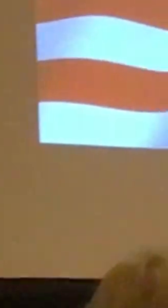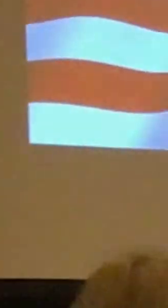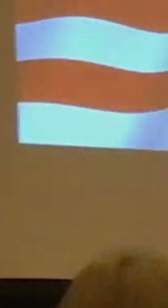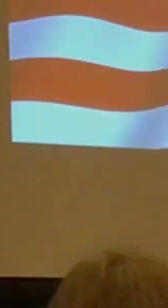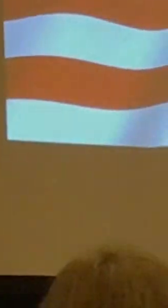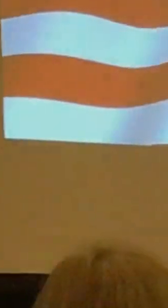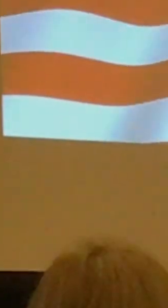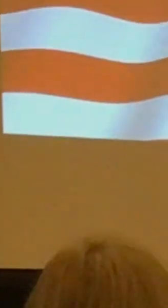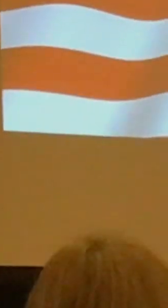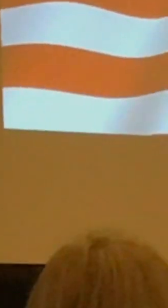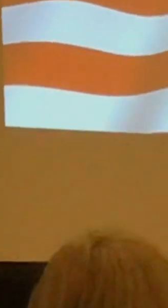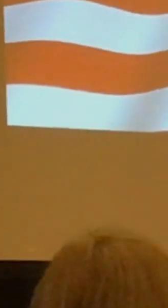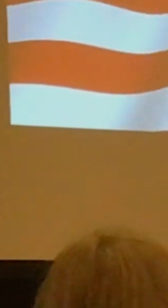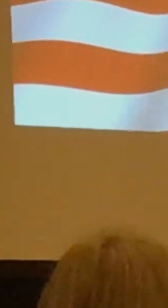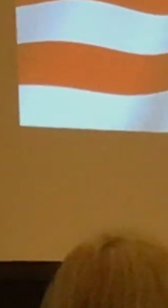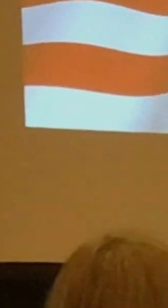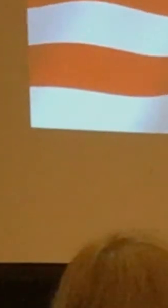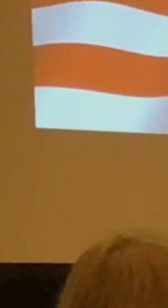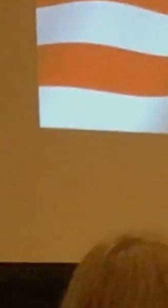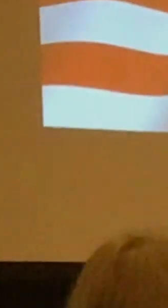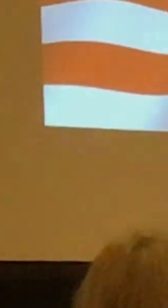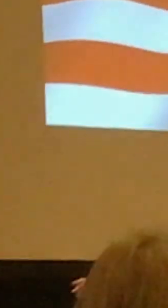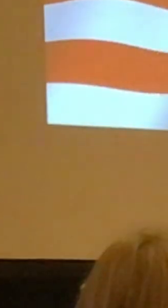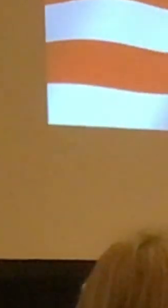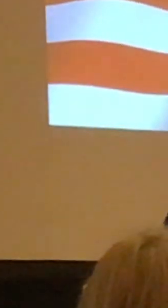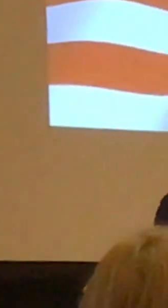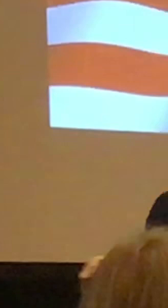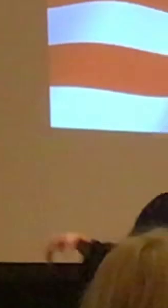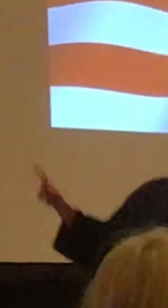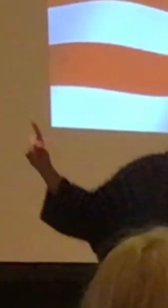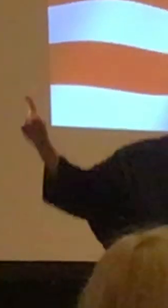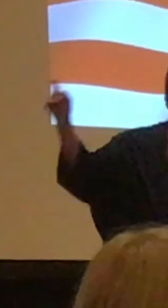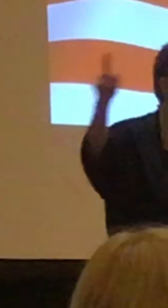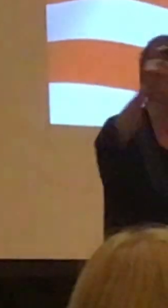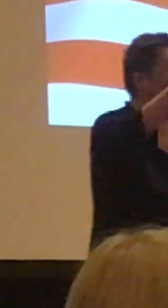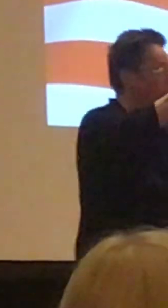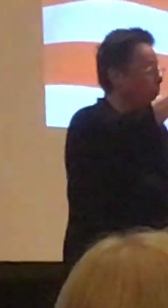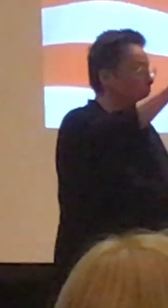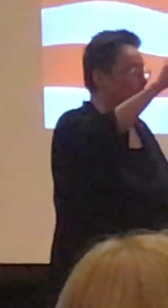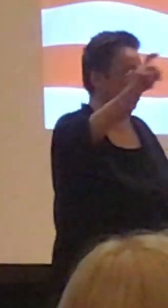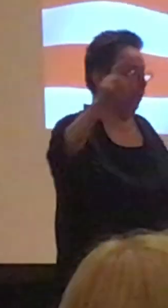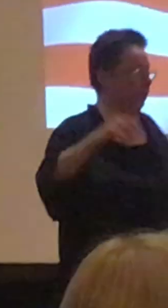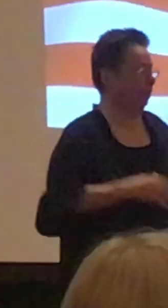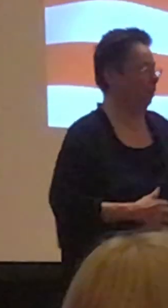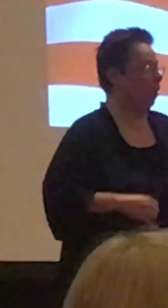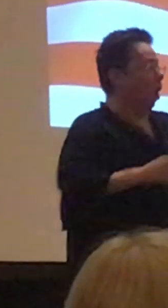letter? Okay, thank you for bringing that up. That would be great. Mm-hmm. Perfect.